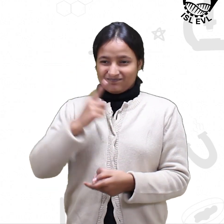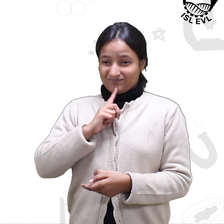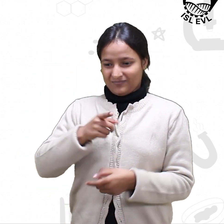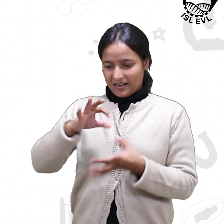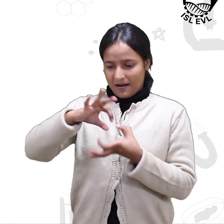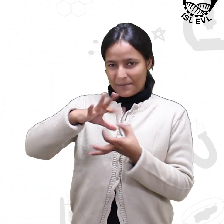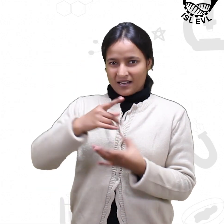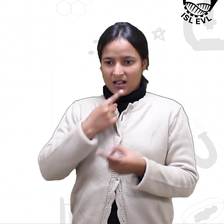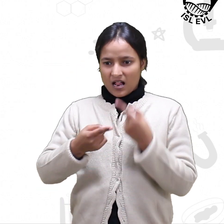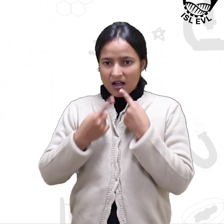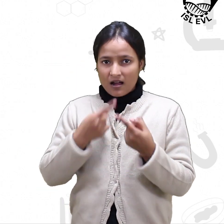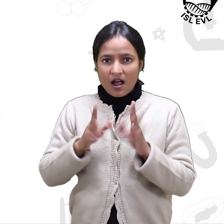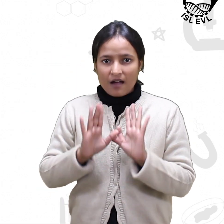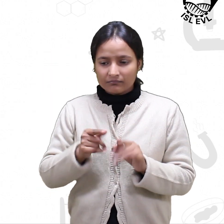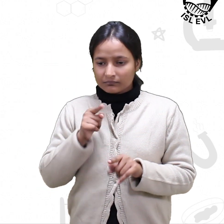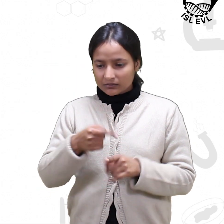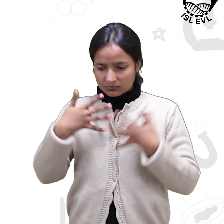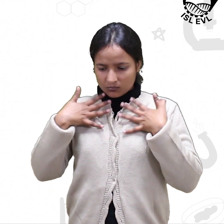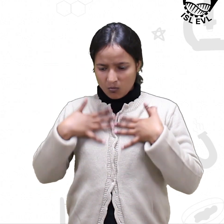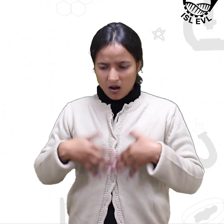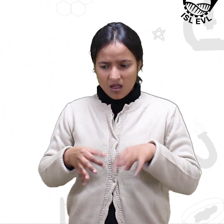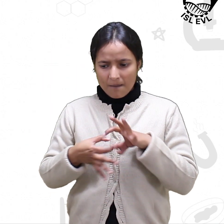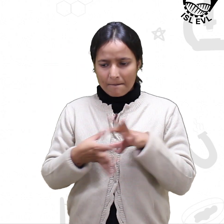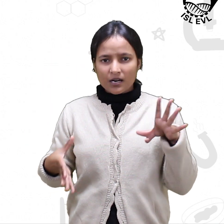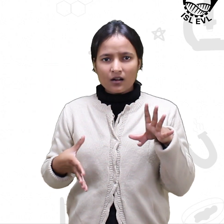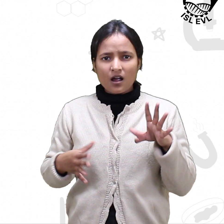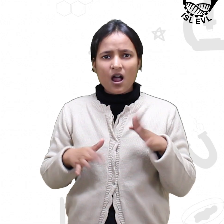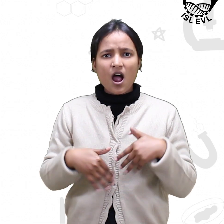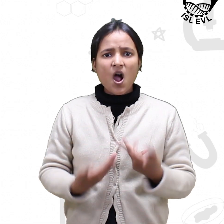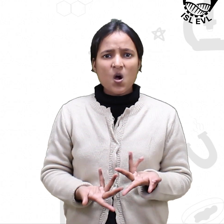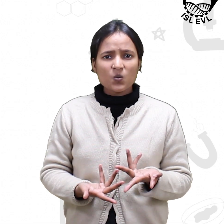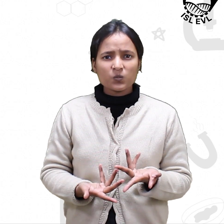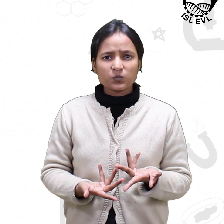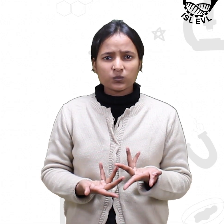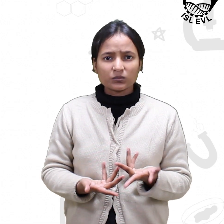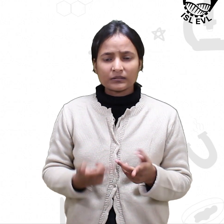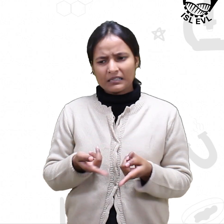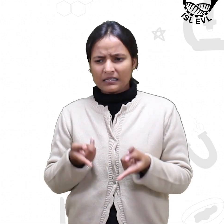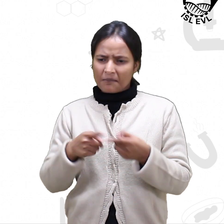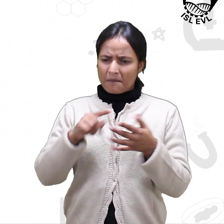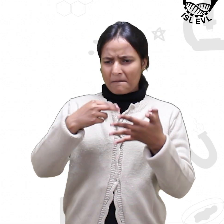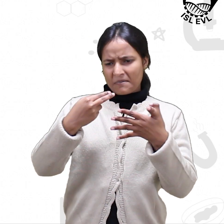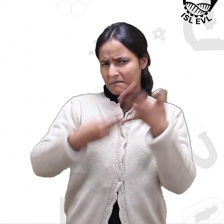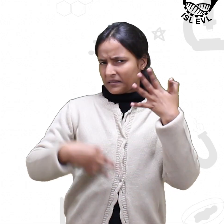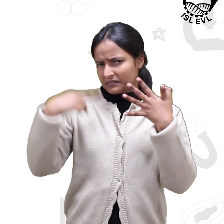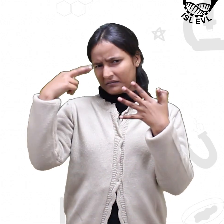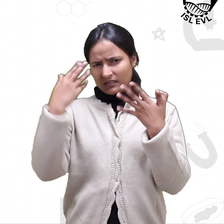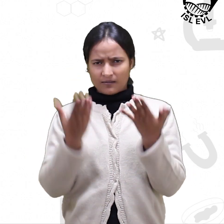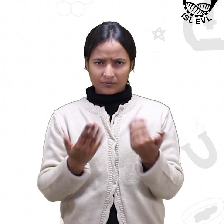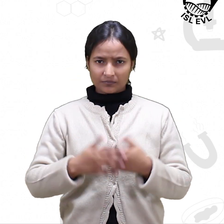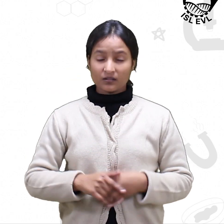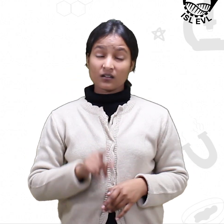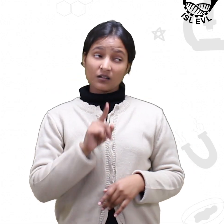muscles, it won't work. And there could be several ways accidents could occur. So, it turns out